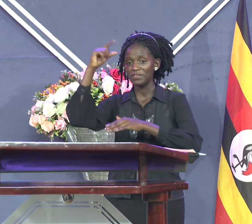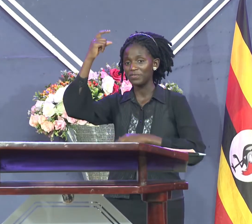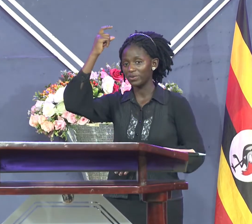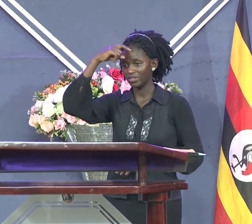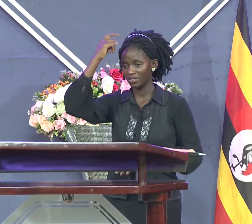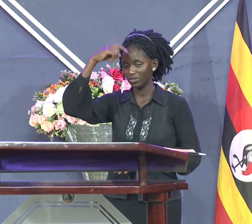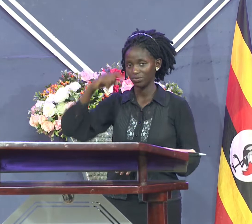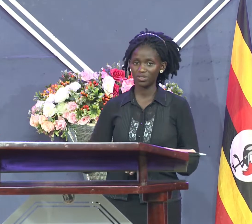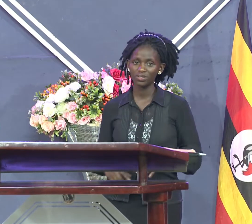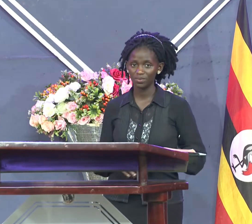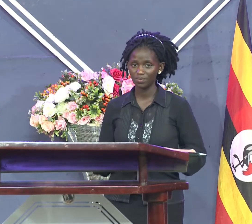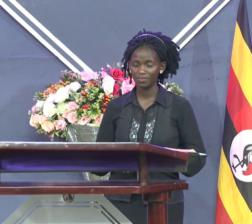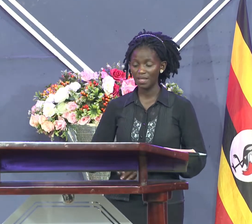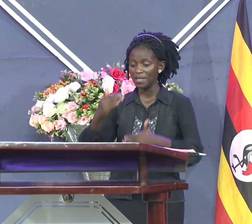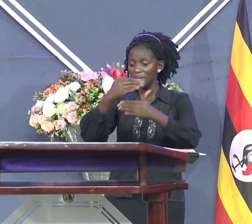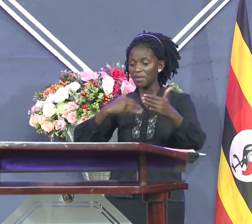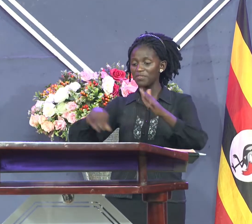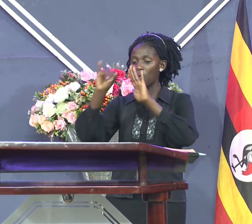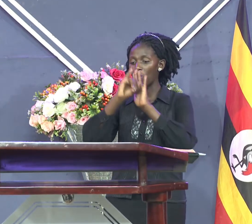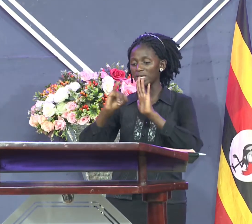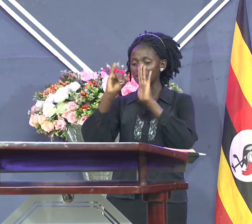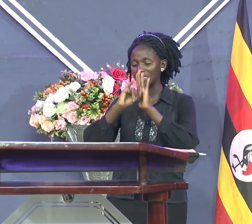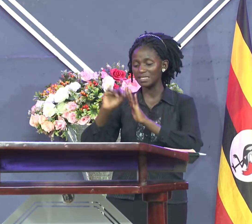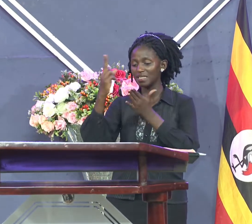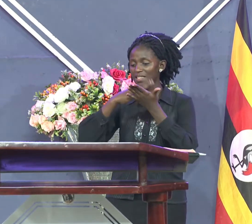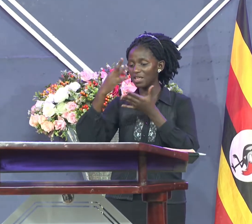having not asked for wisdom,